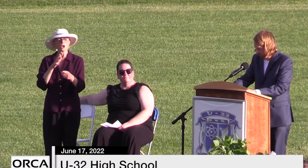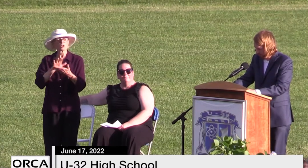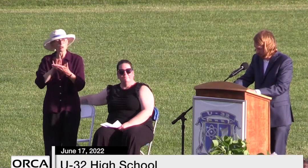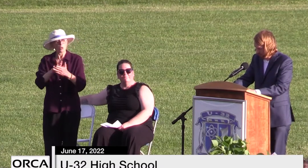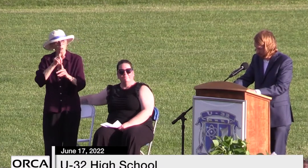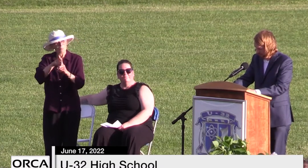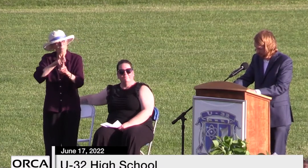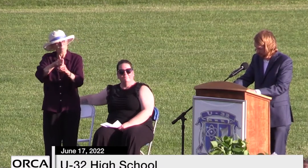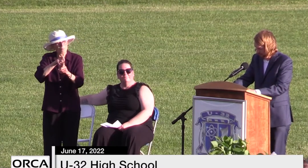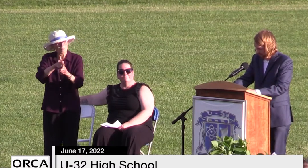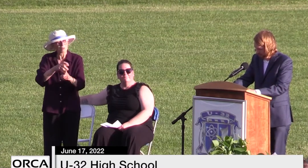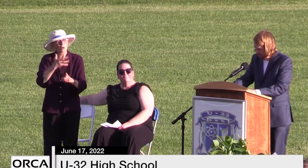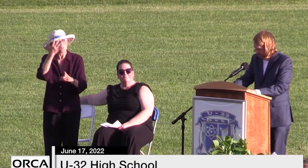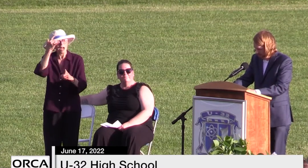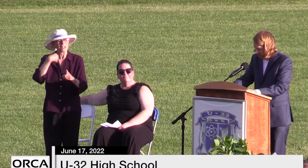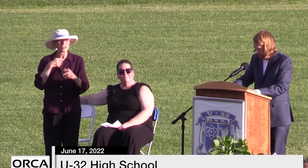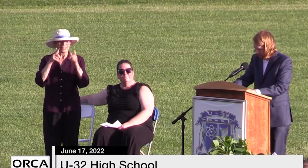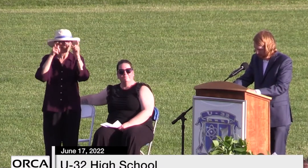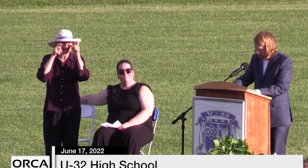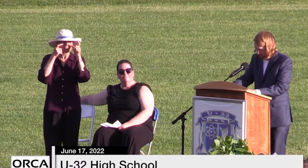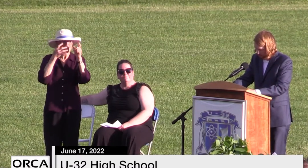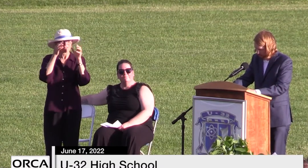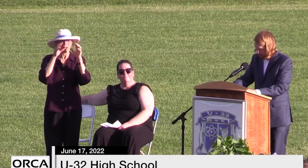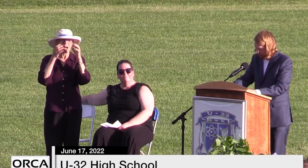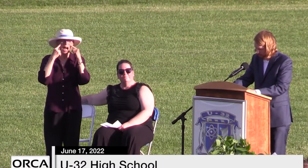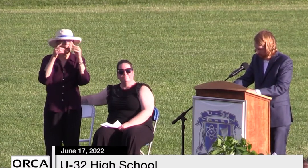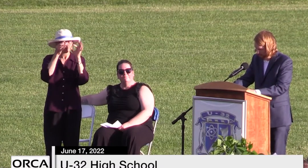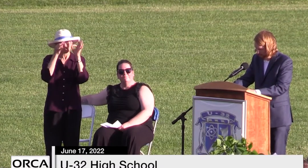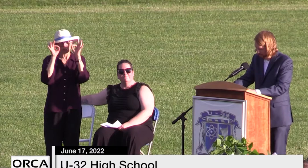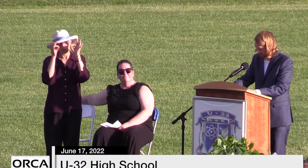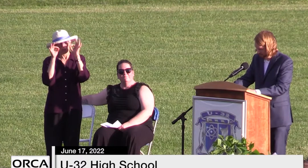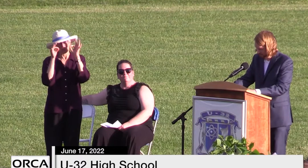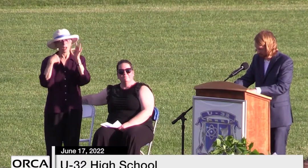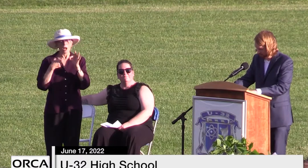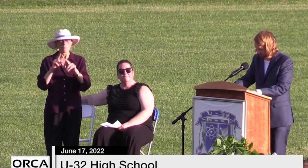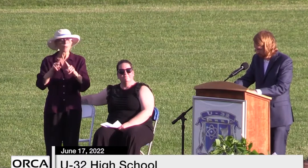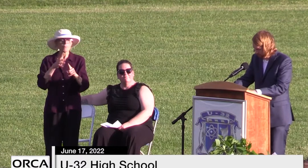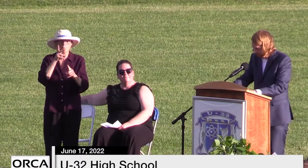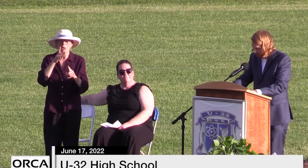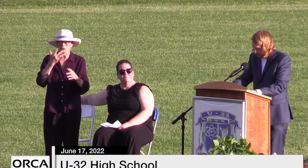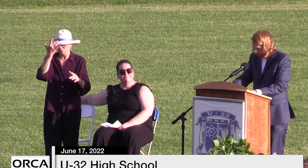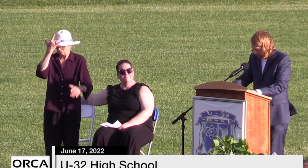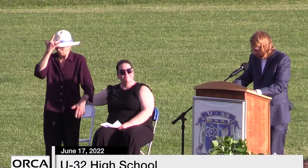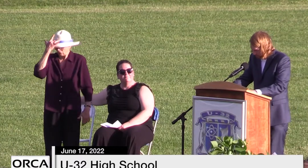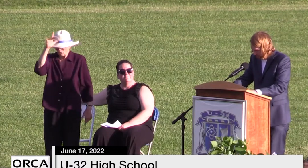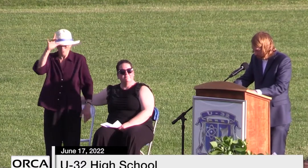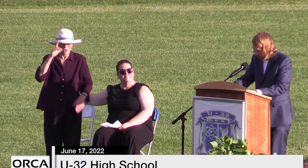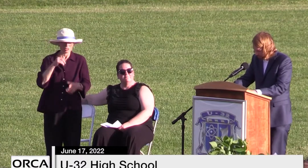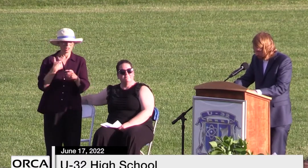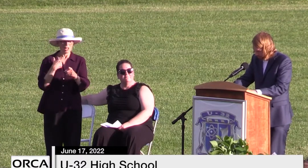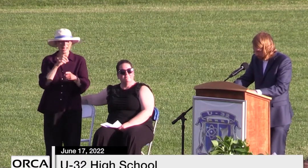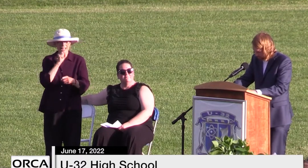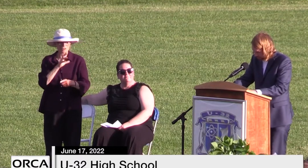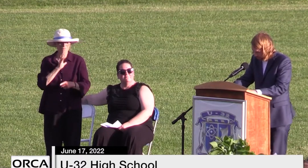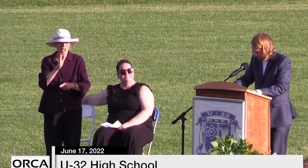she wore glasses and had a lazy eye. However, my mother was extremely gifted with intelligence. When she was 5 years old, her teacher